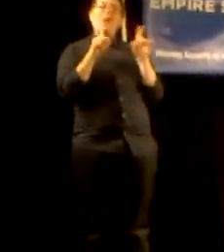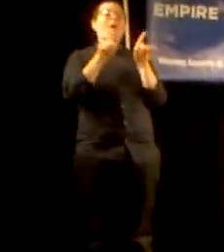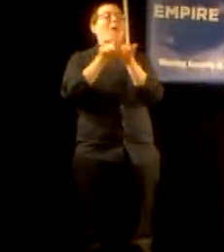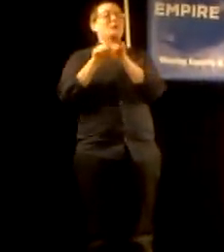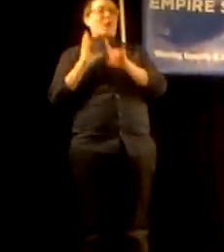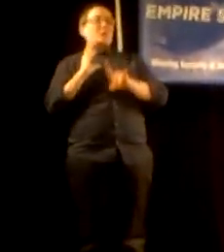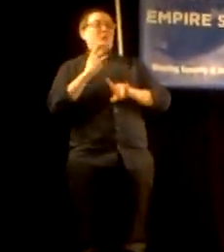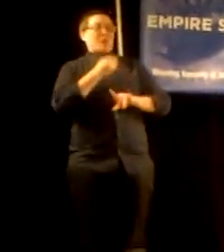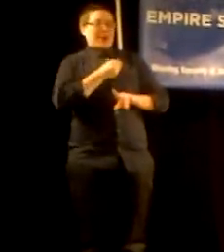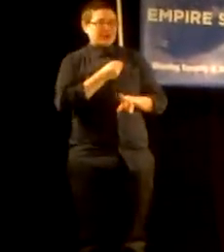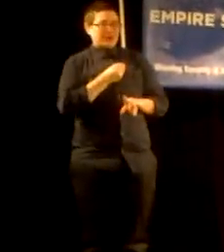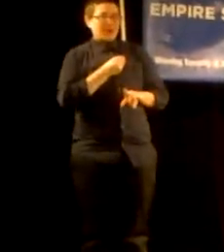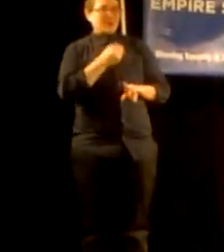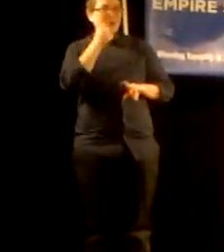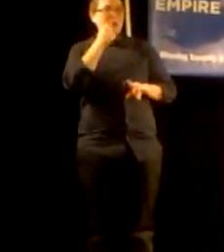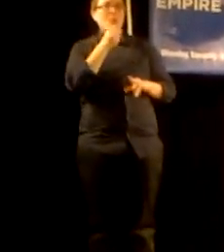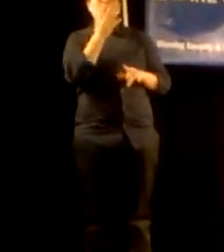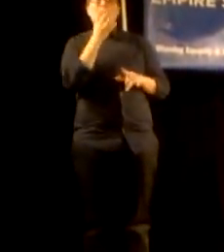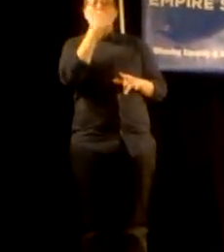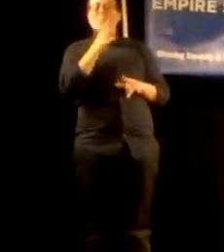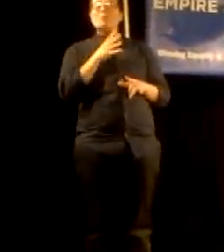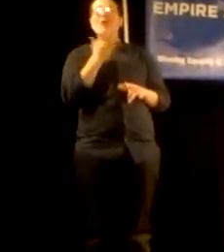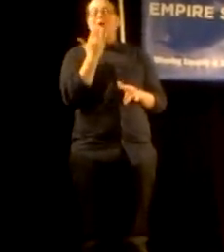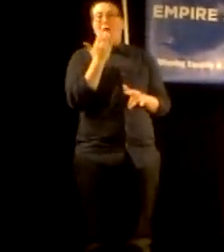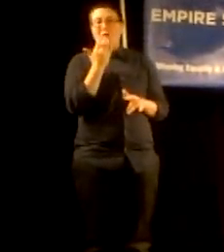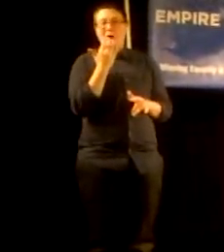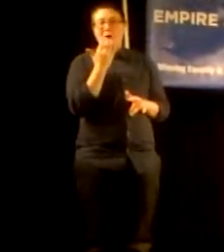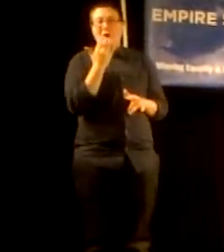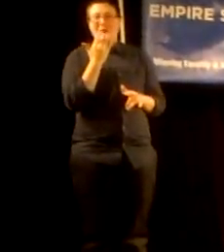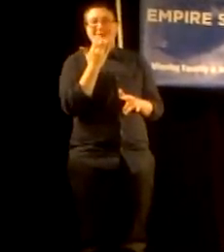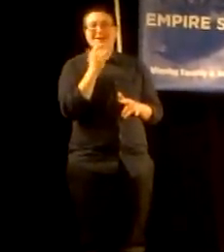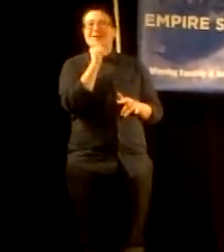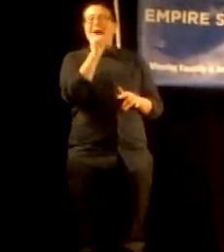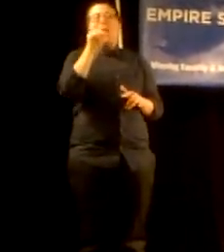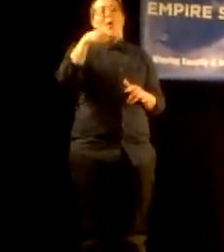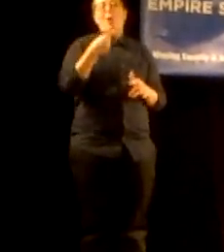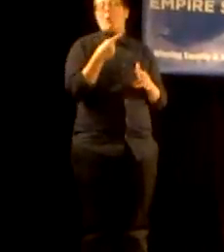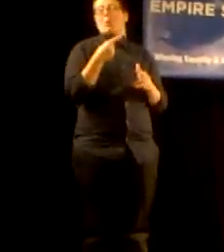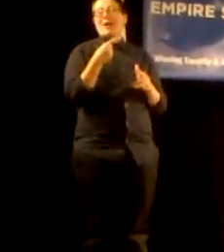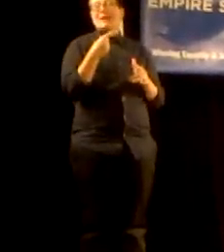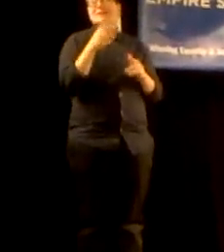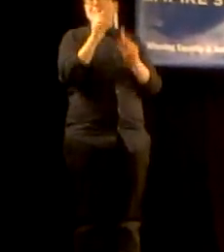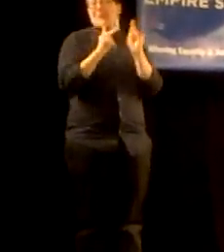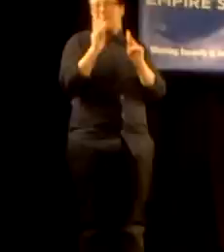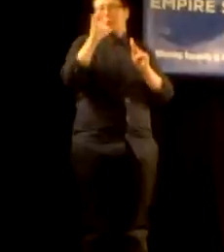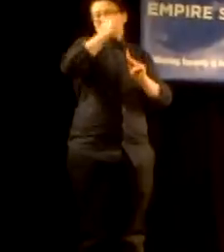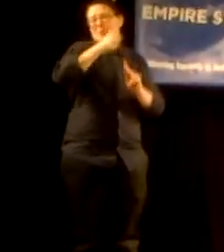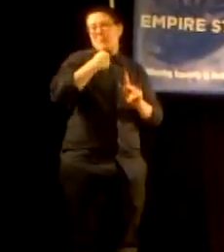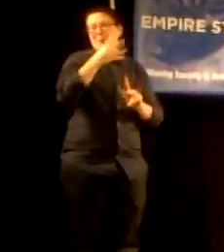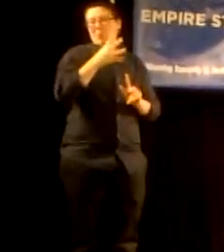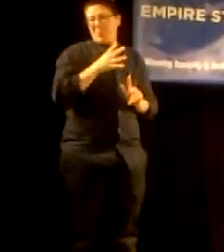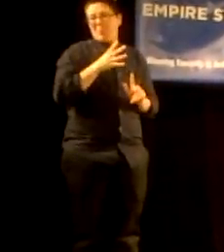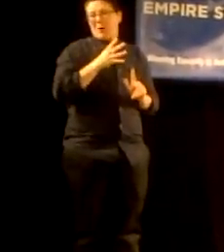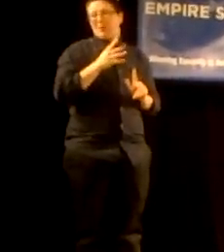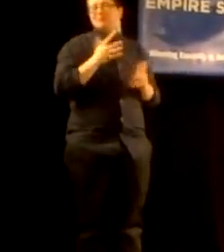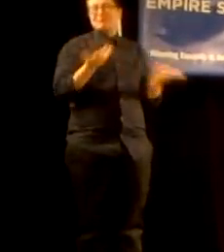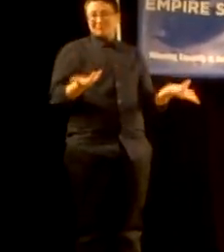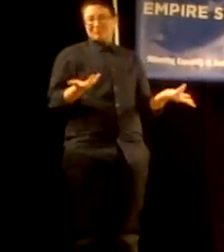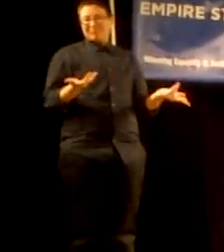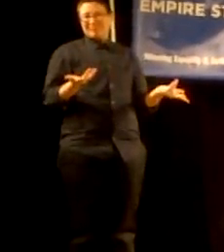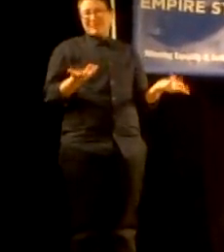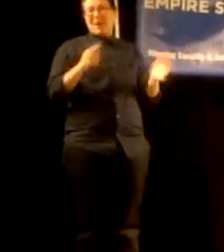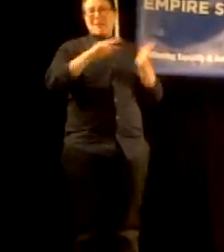someone who's not transgender. Like Cece, Paige, Brandi, and Markel, this makes me